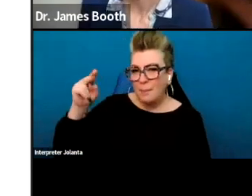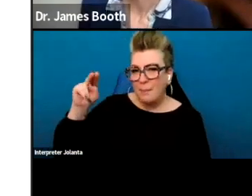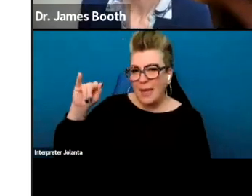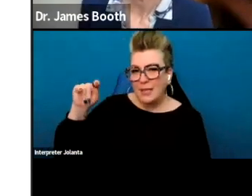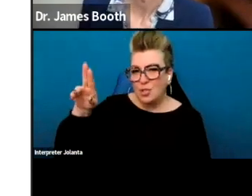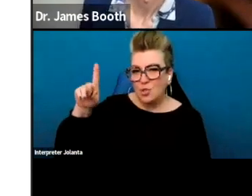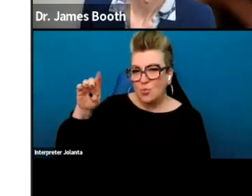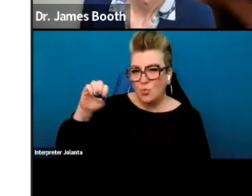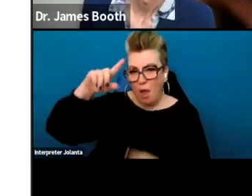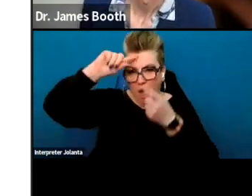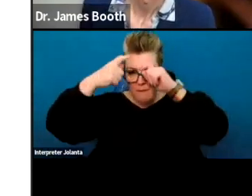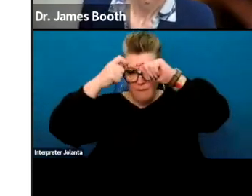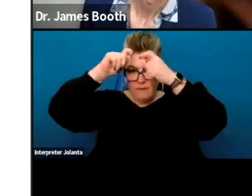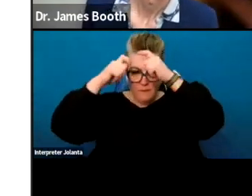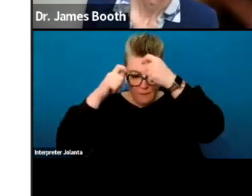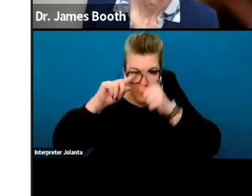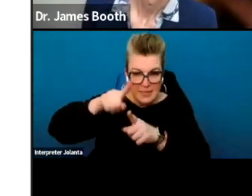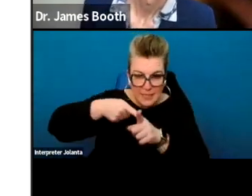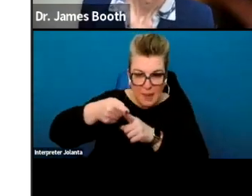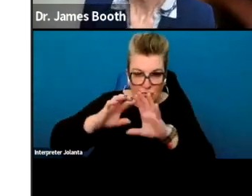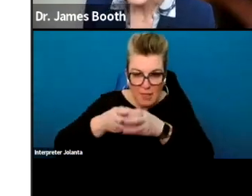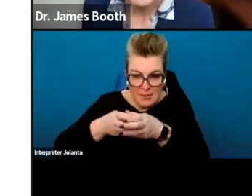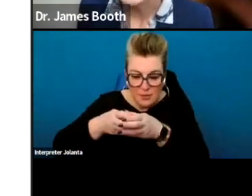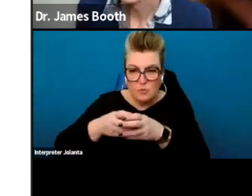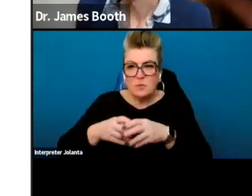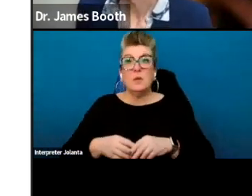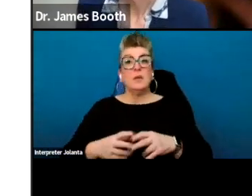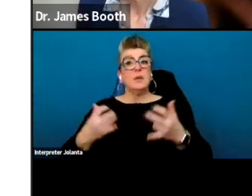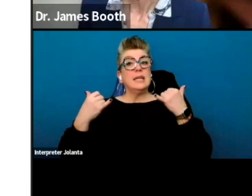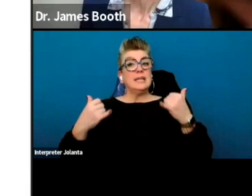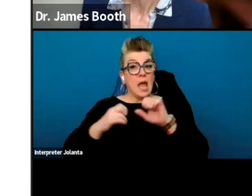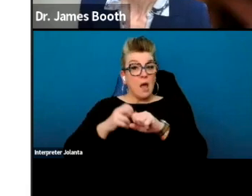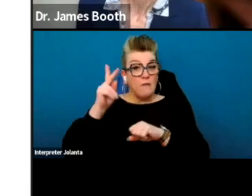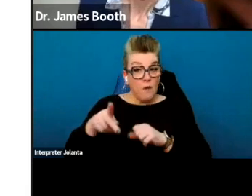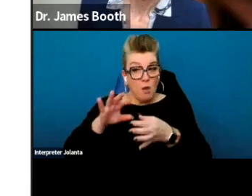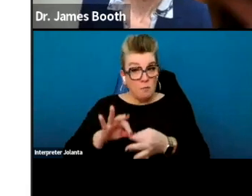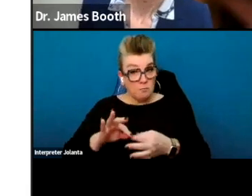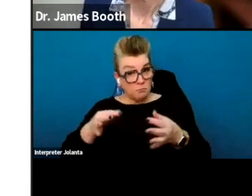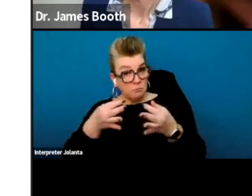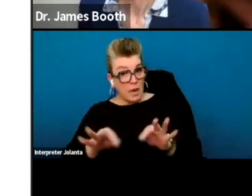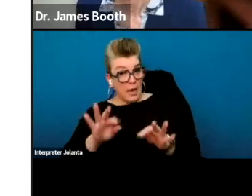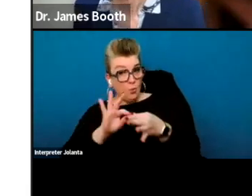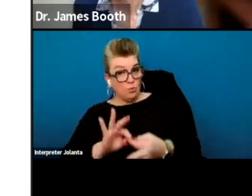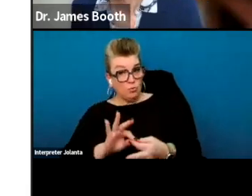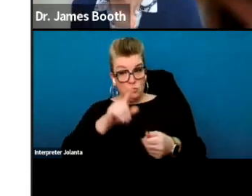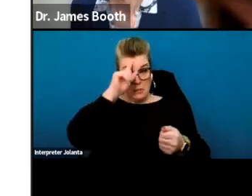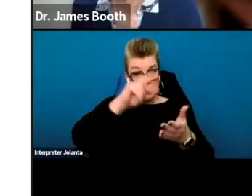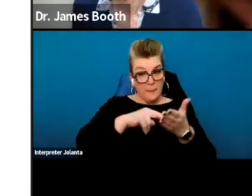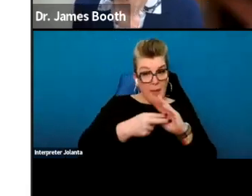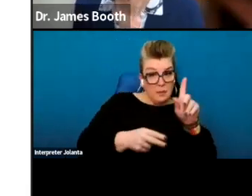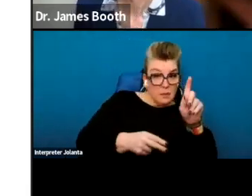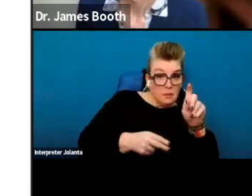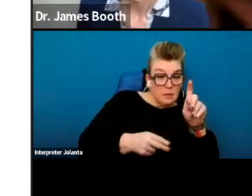now, looking at whether language skill is related to semantic versus